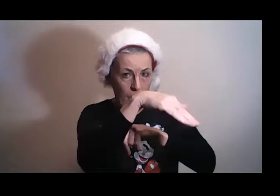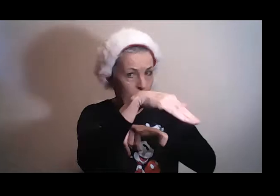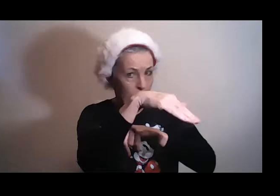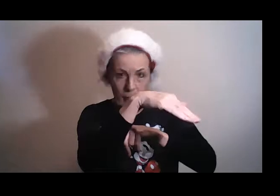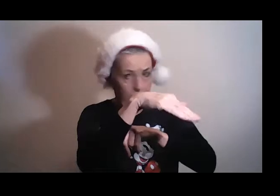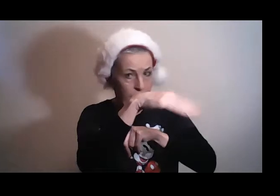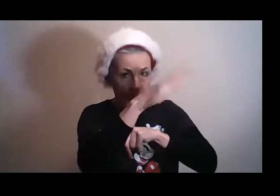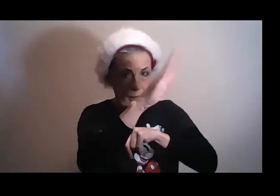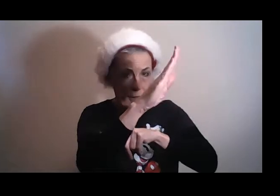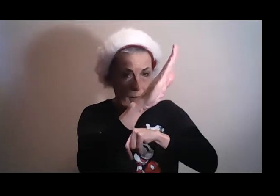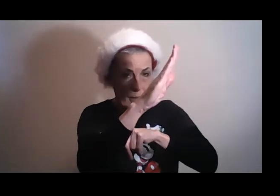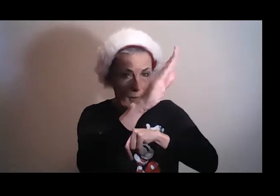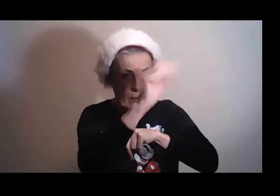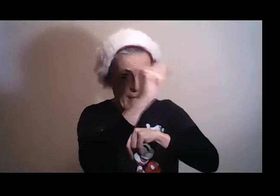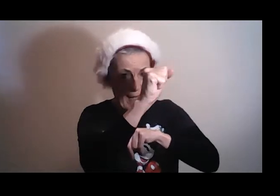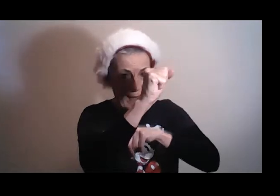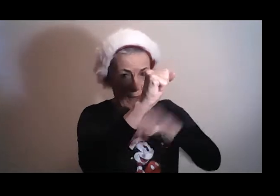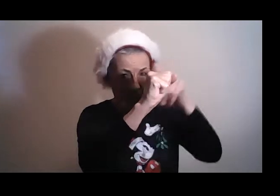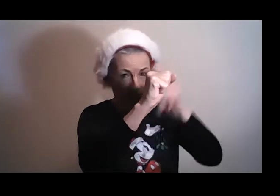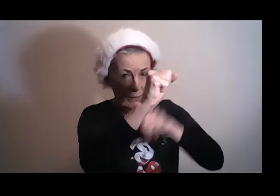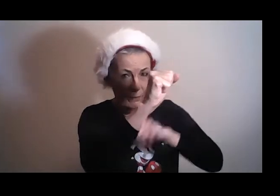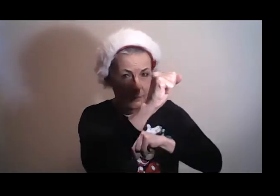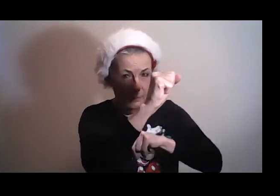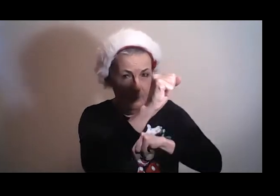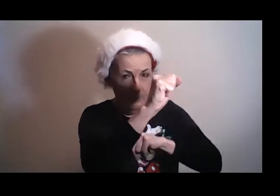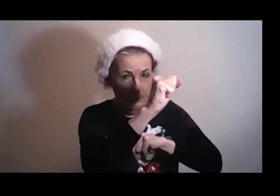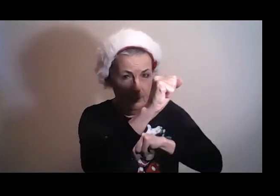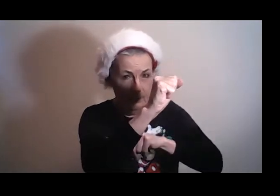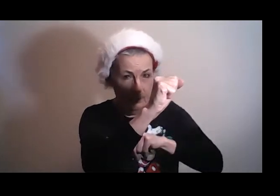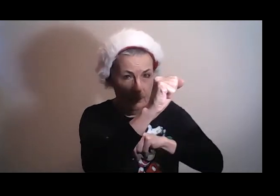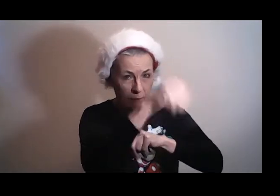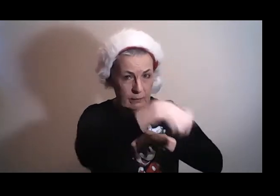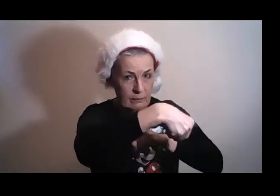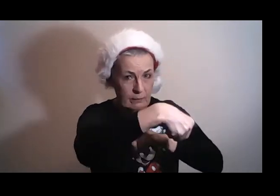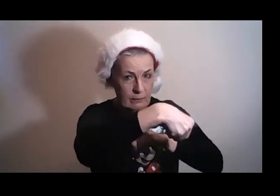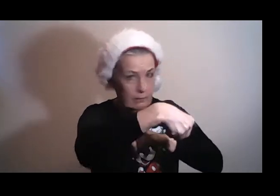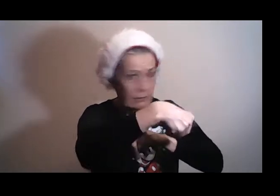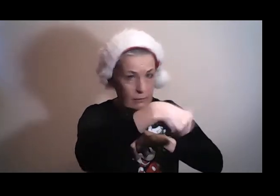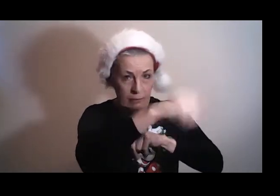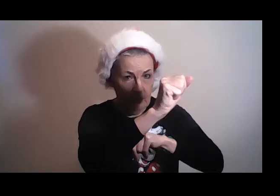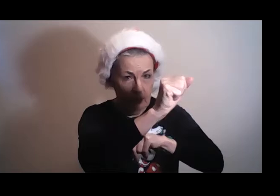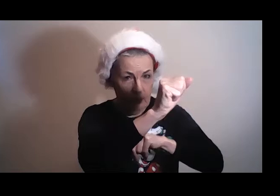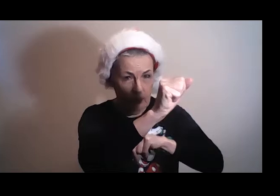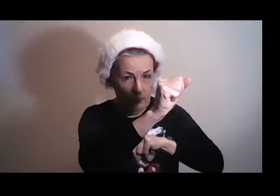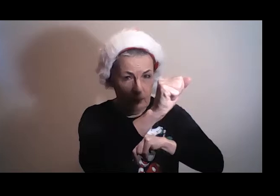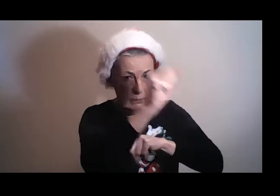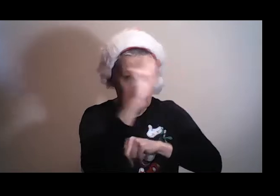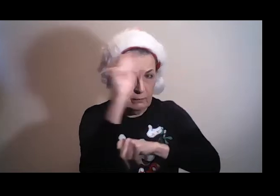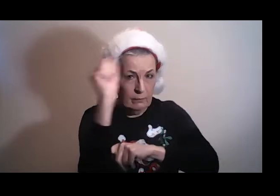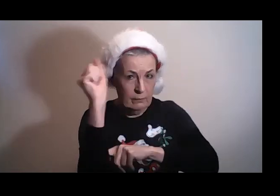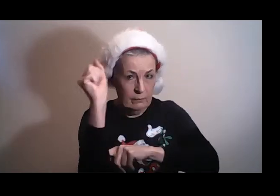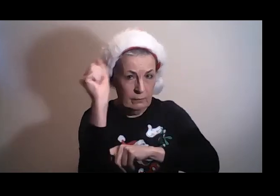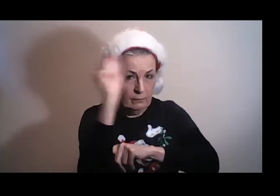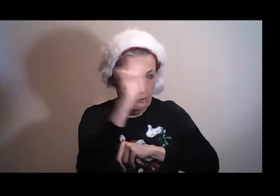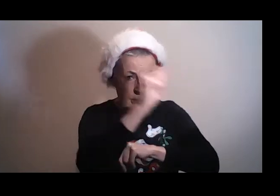back. Okay, so watch me. When I bend, I do this and then I come up. You